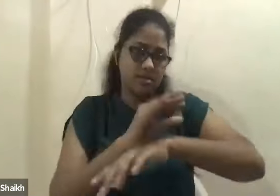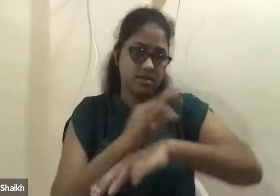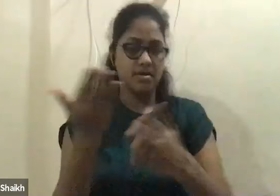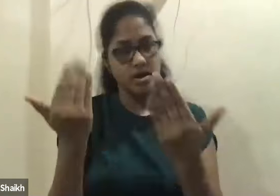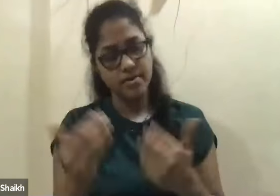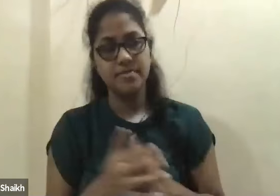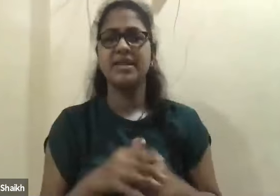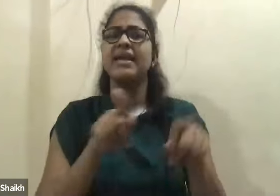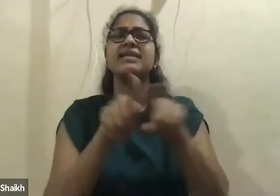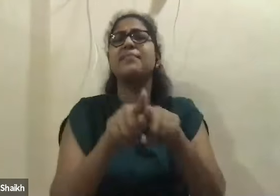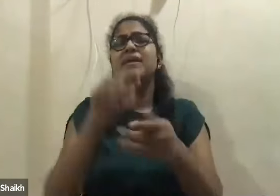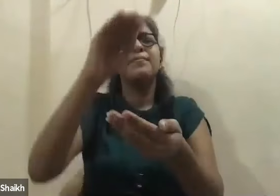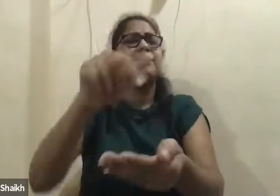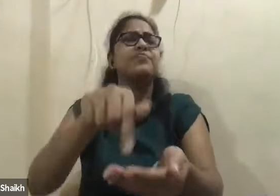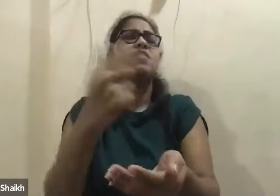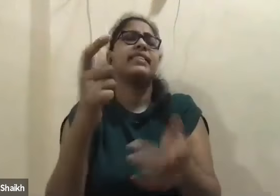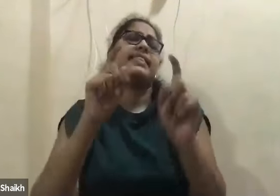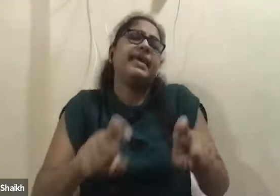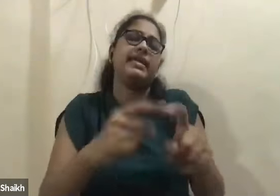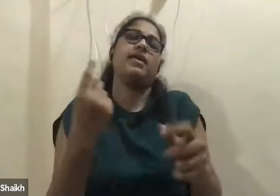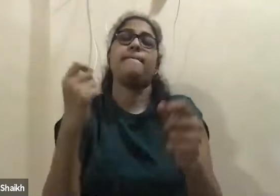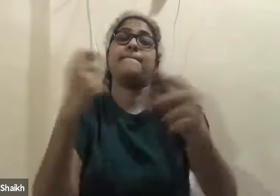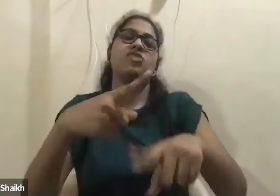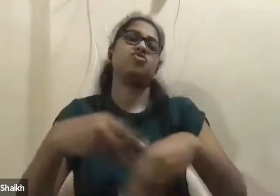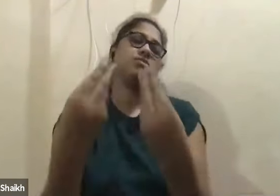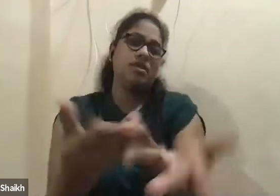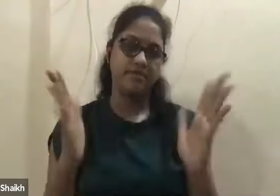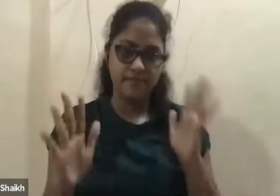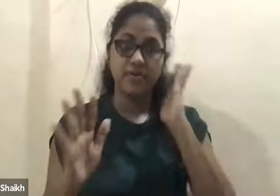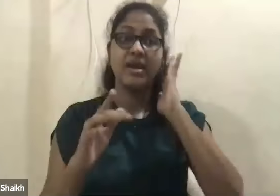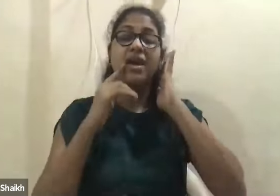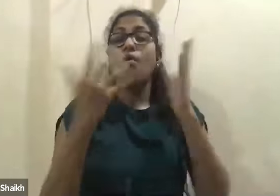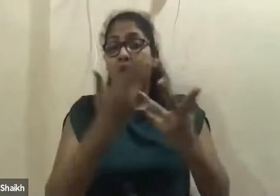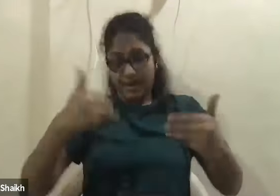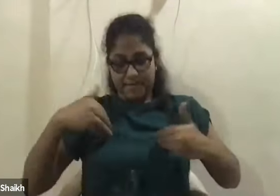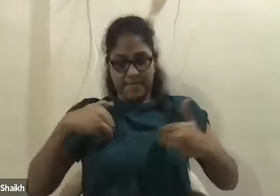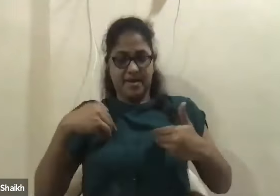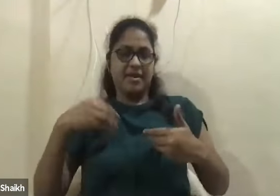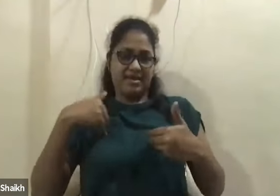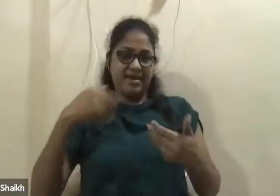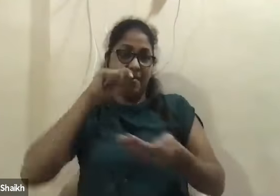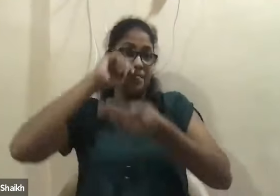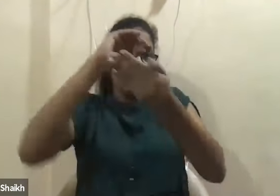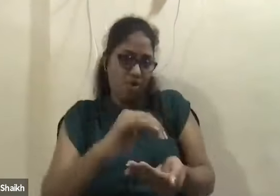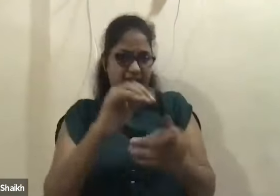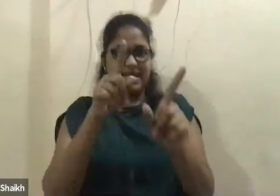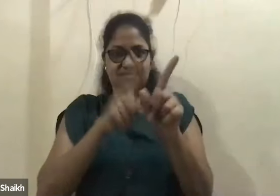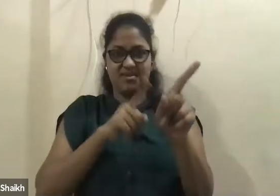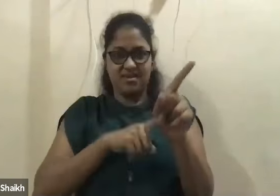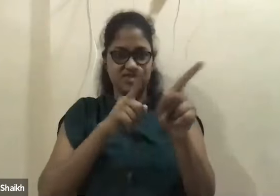needs of the beneficiaries have to be met. Because in my case, as we know that Yash is a child in need of